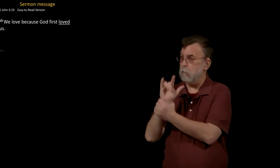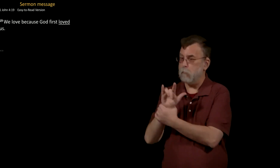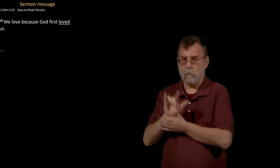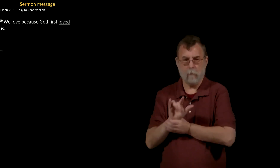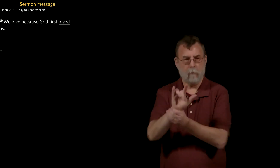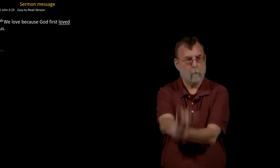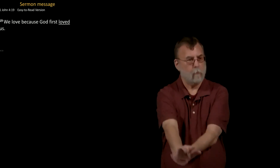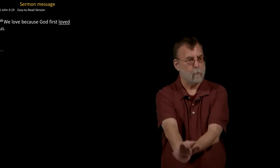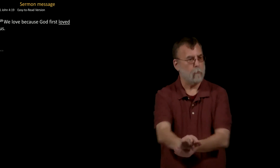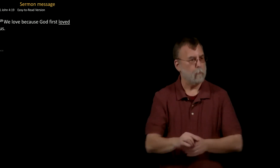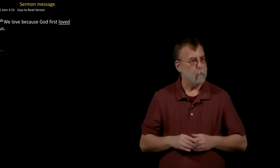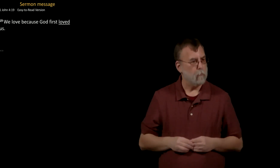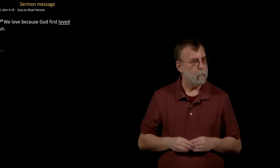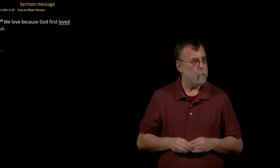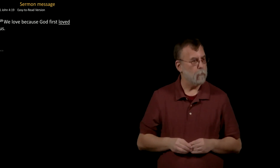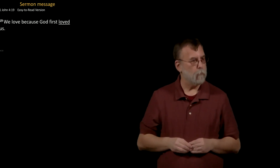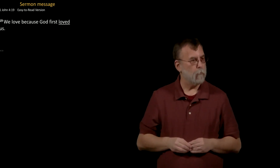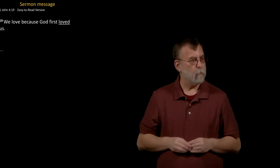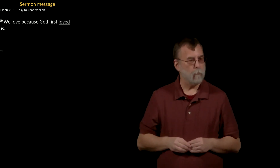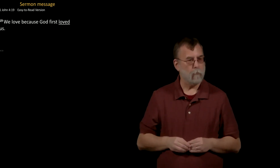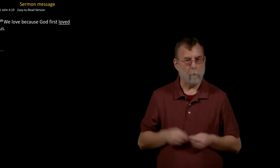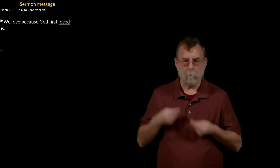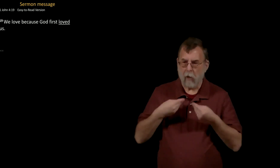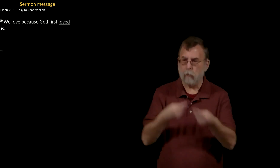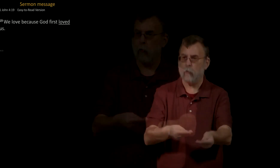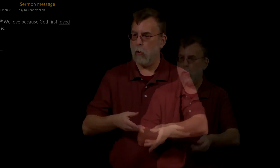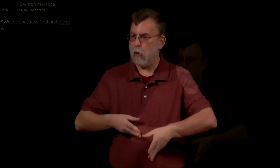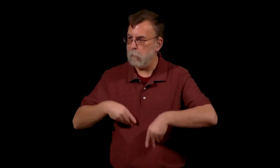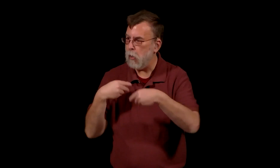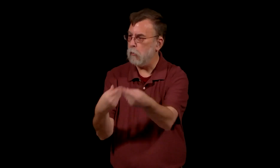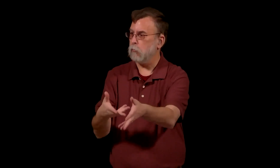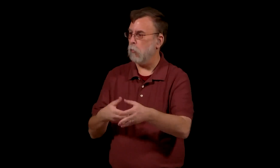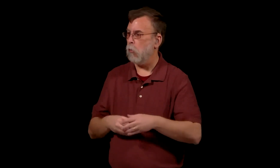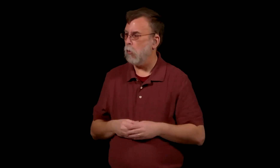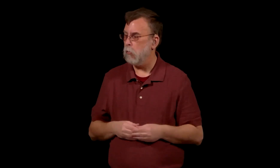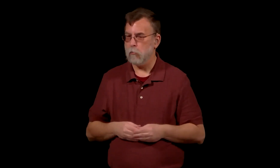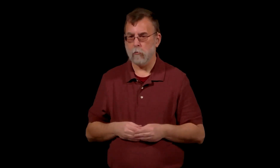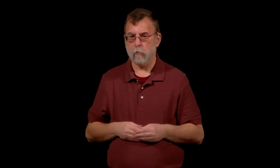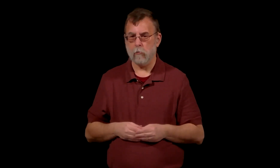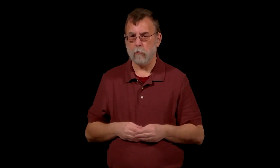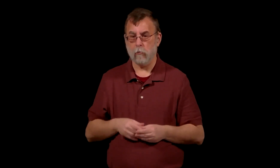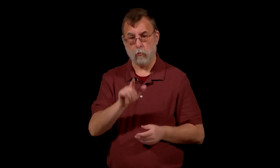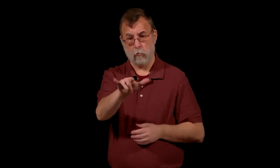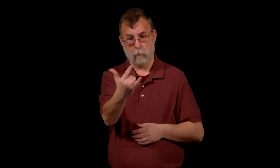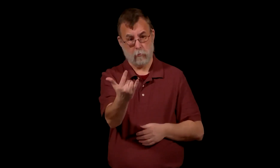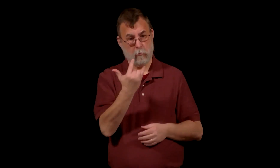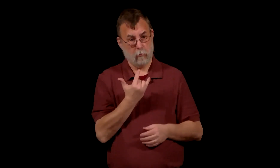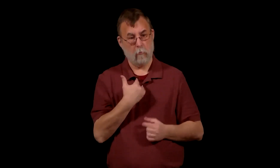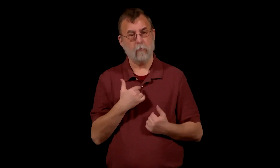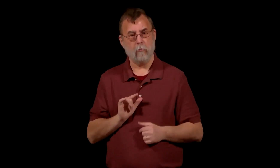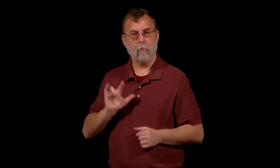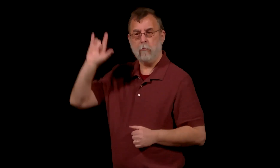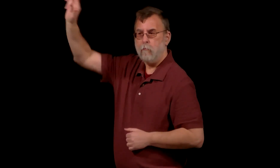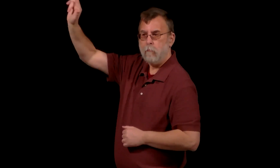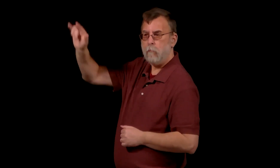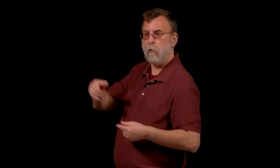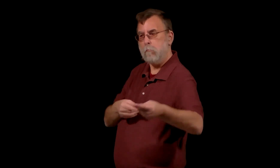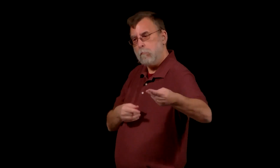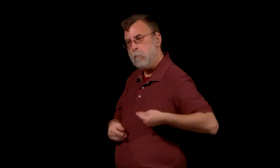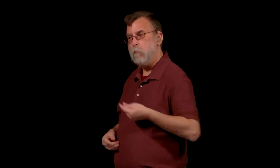God loved us first, and we love each other because of it. That message, we pass it on to others.